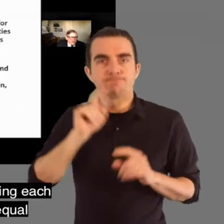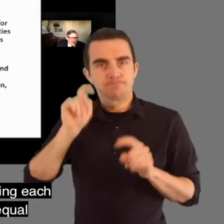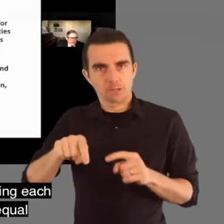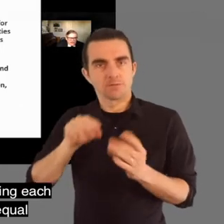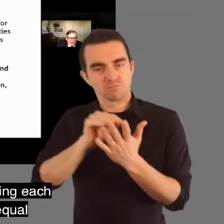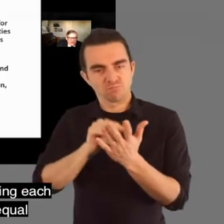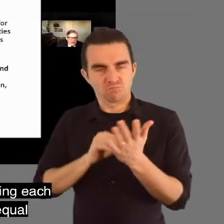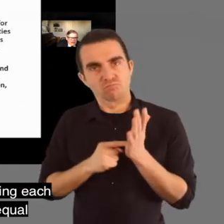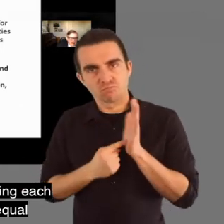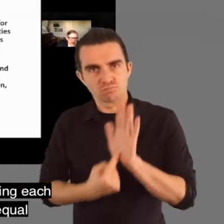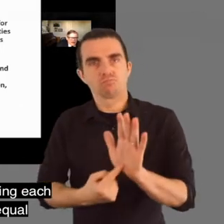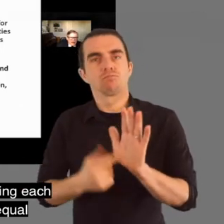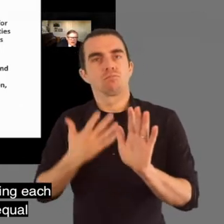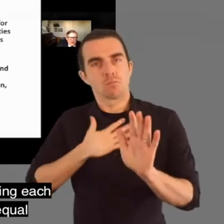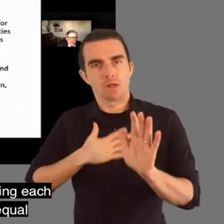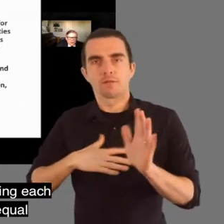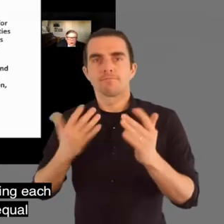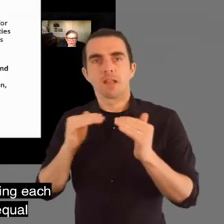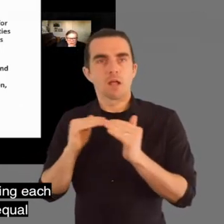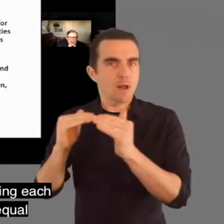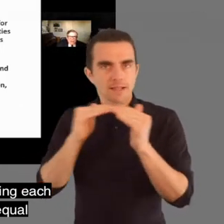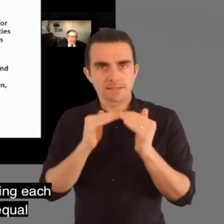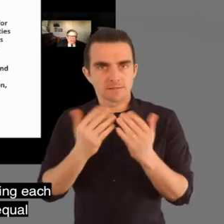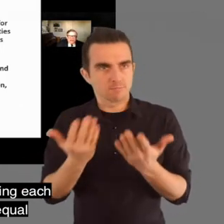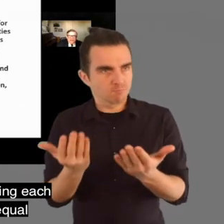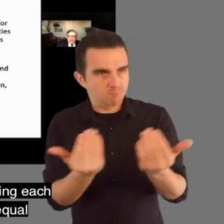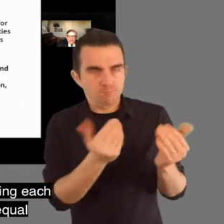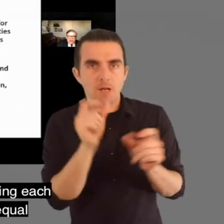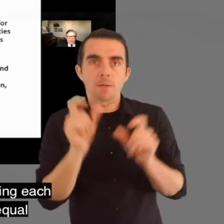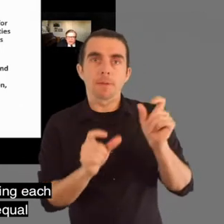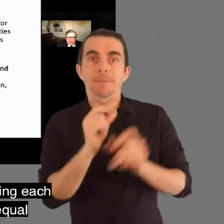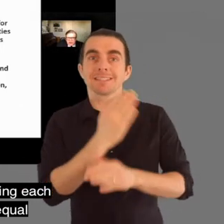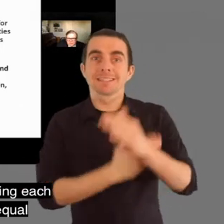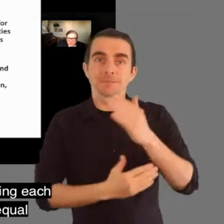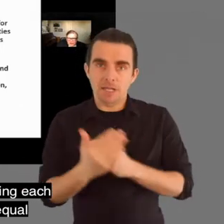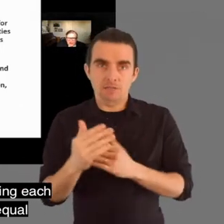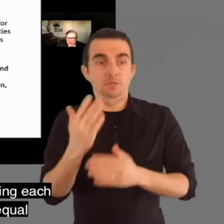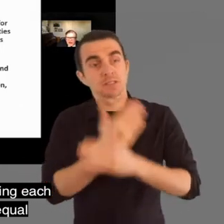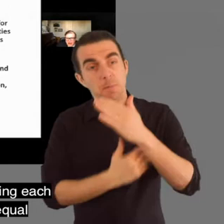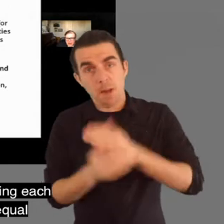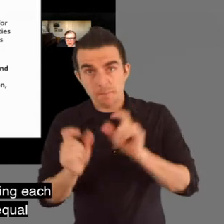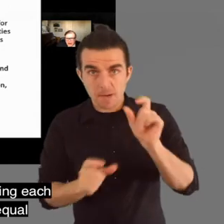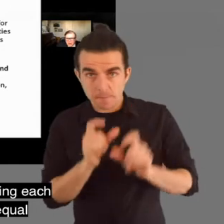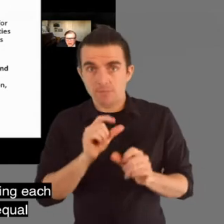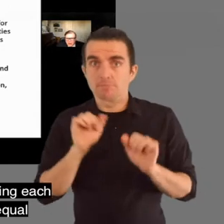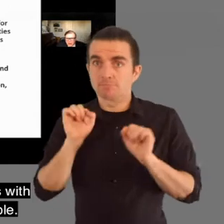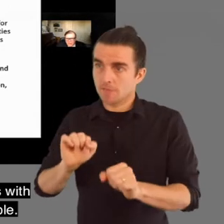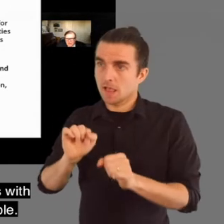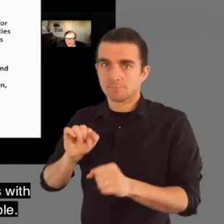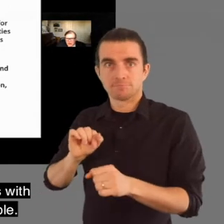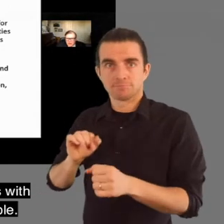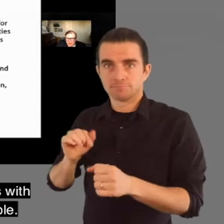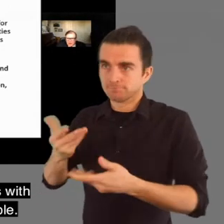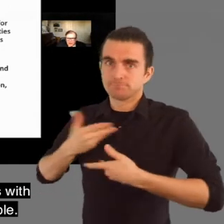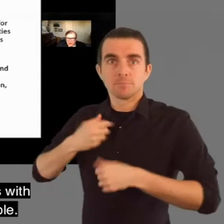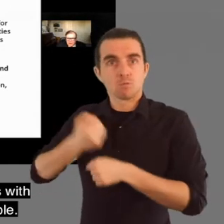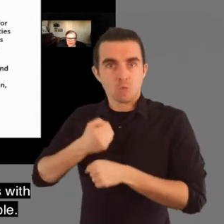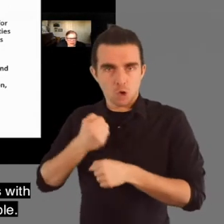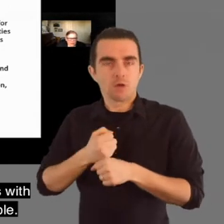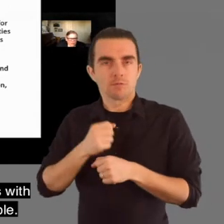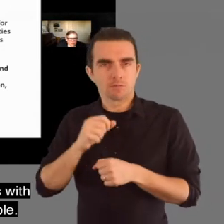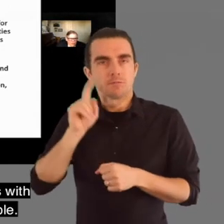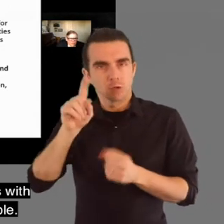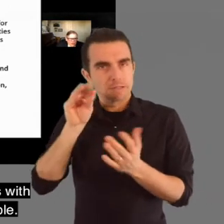the 2016 Act, requires each establishment to publish an equal opportunities